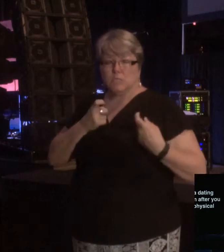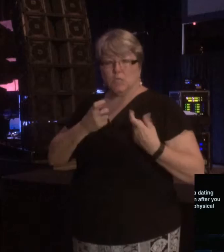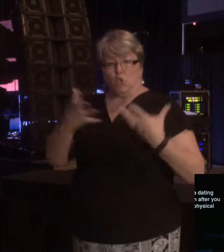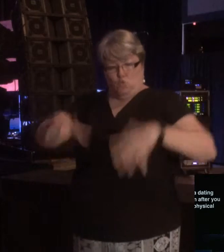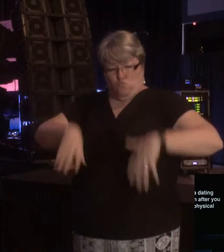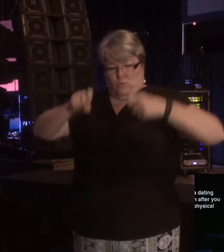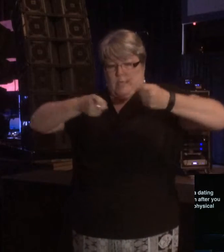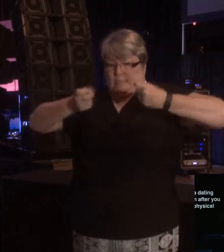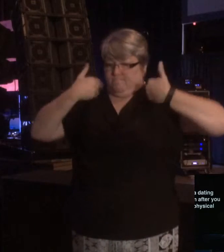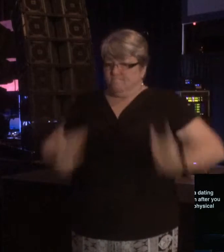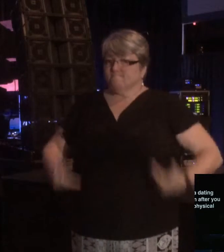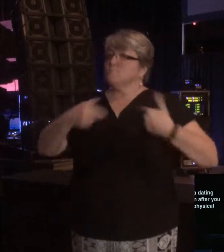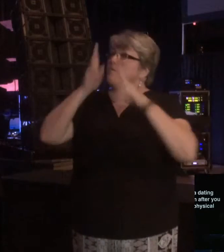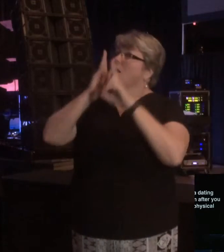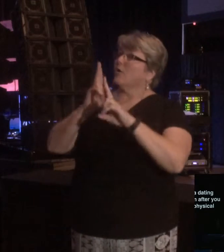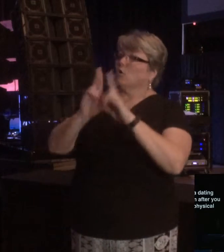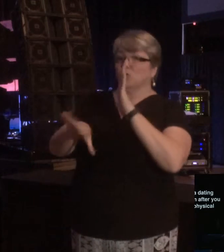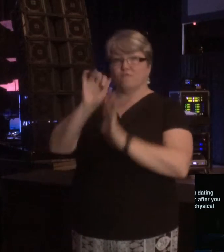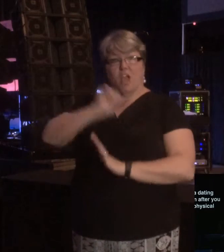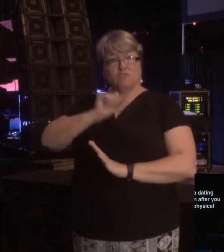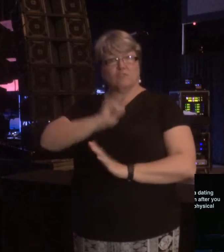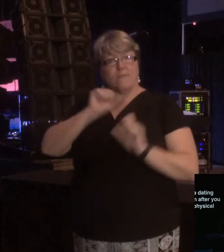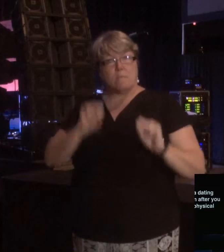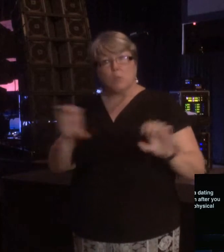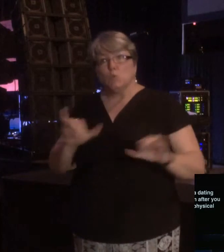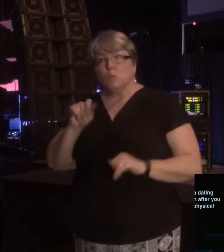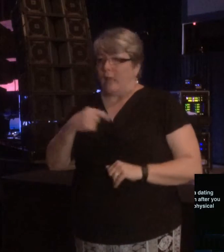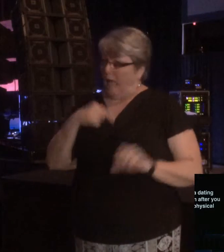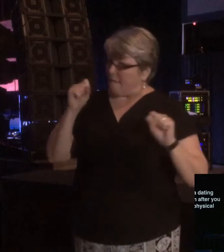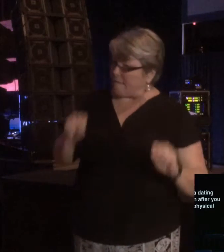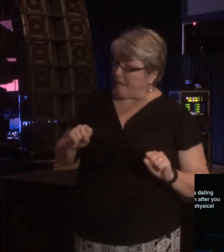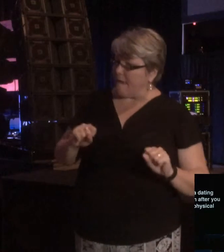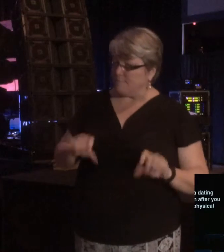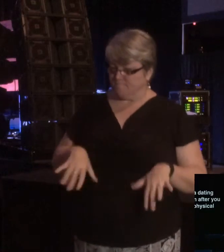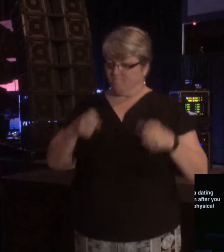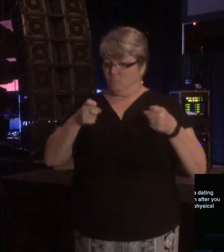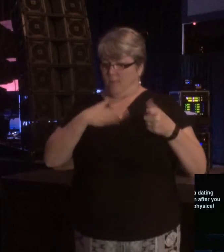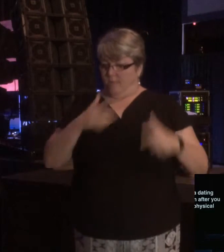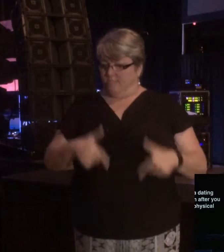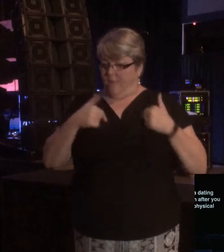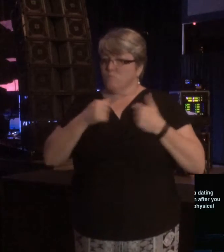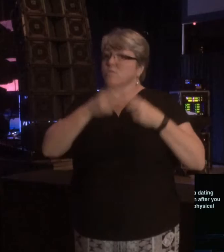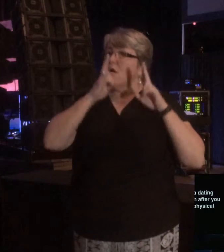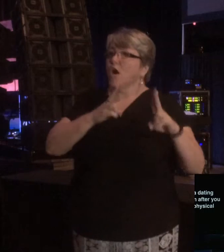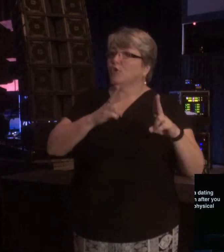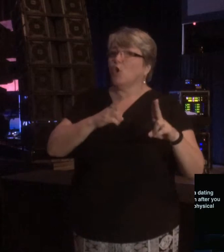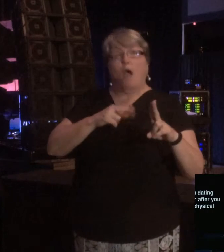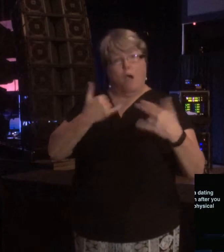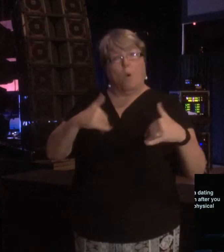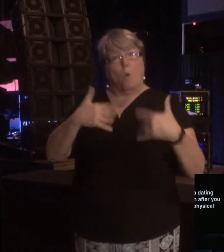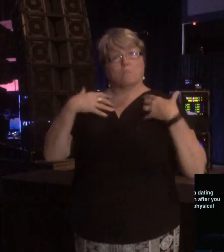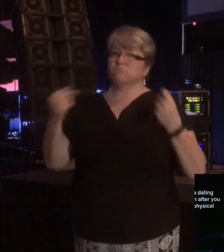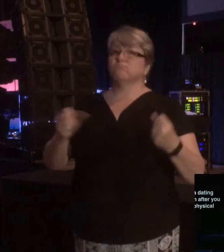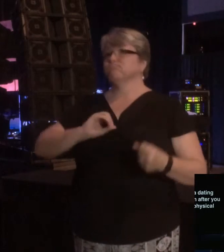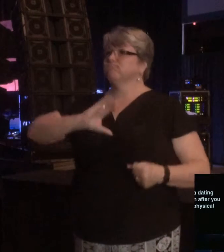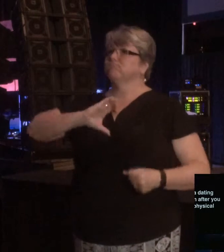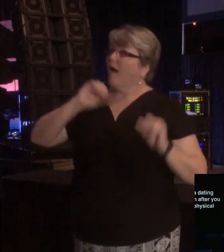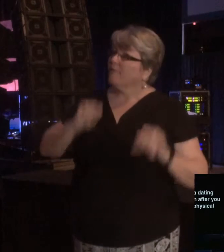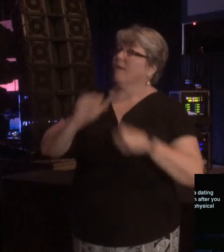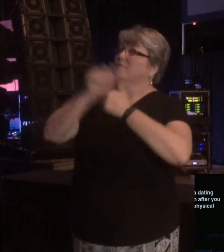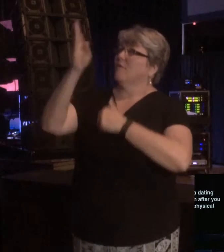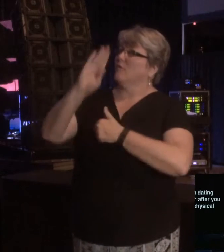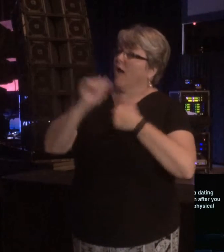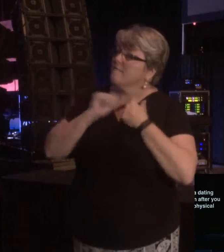that is not the way that the Lord intended. So I became a more complete person in the Lord with myself